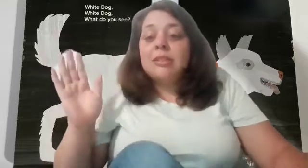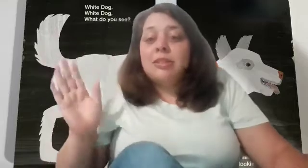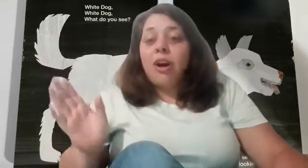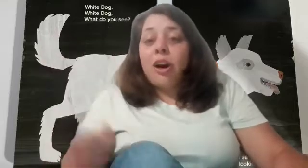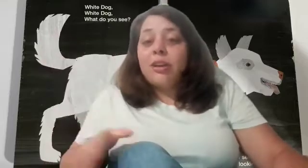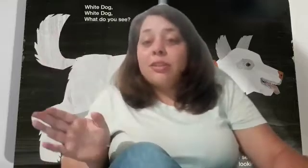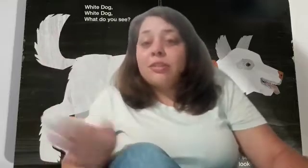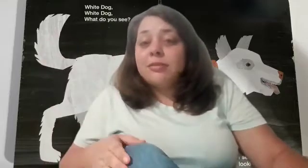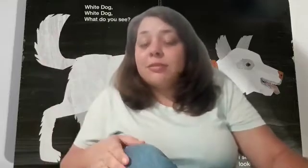dog